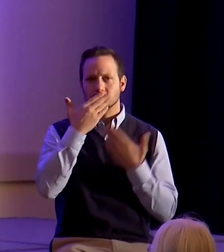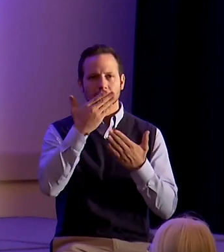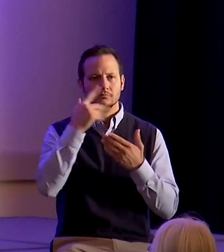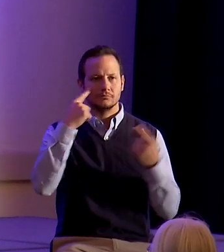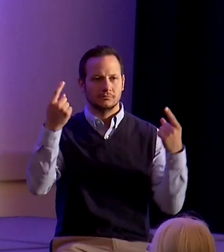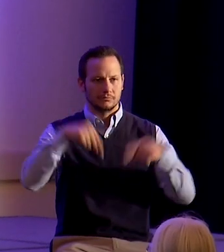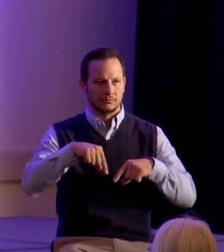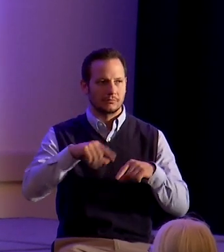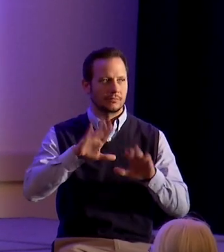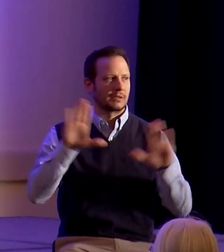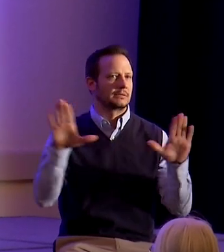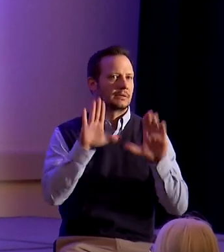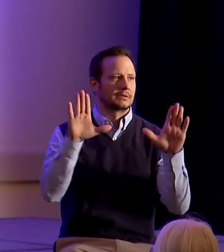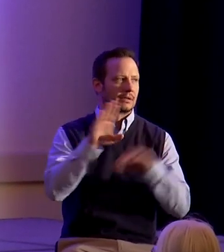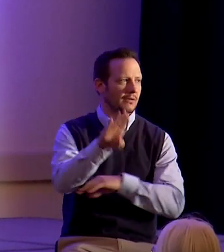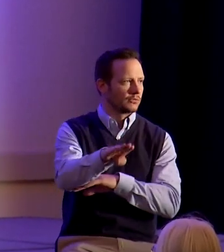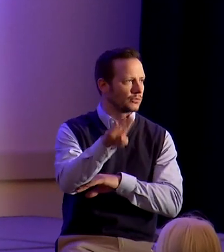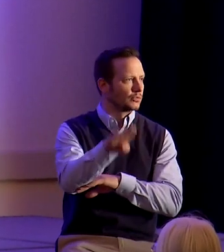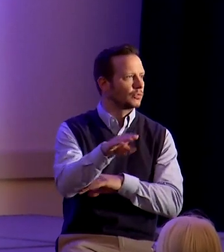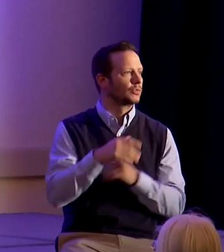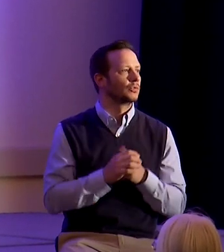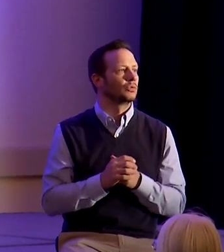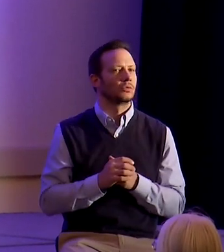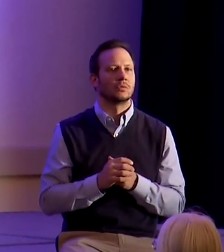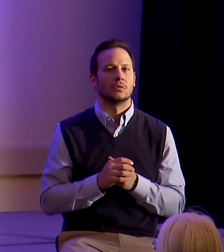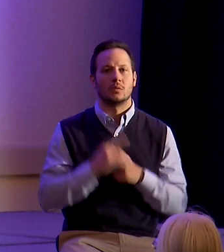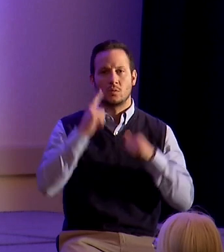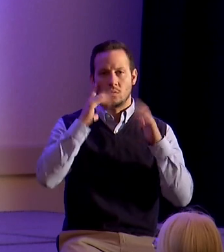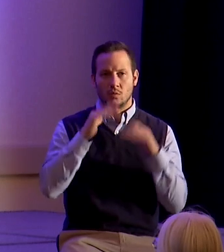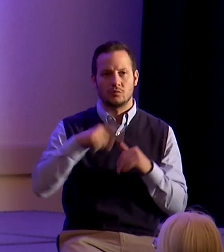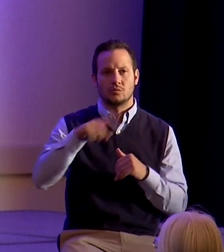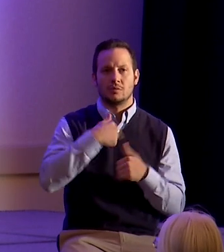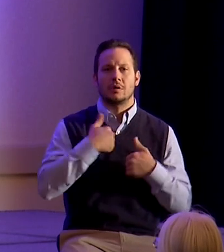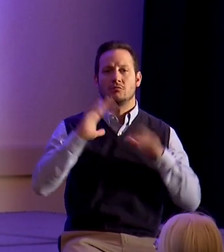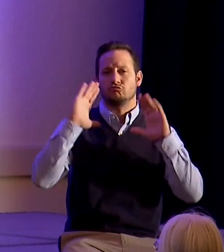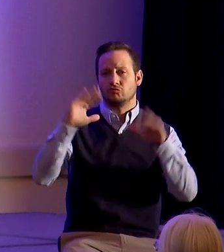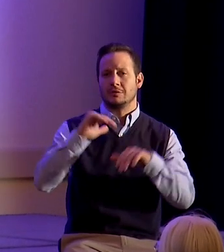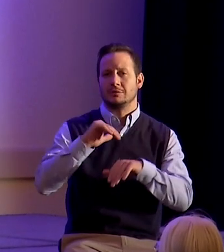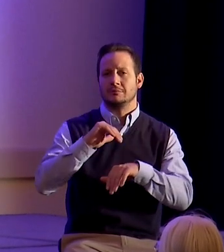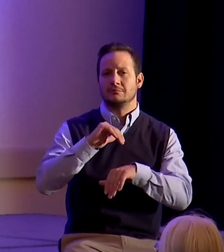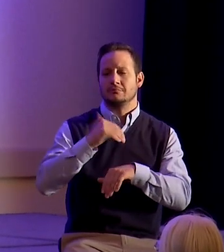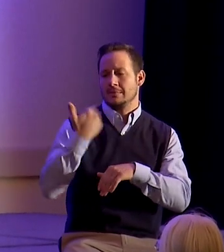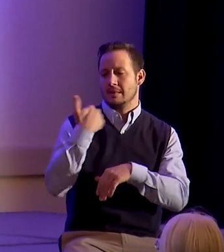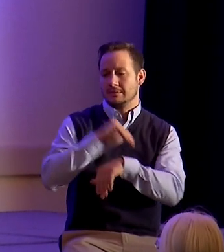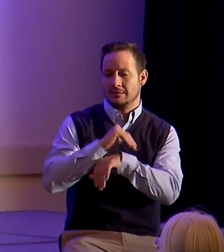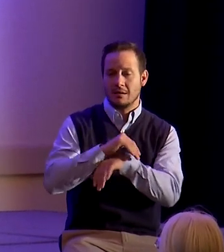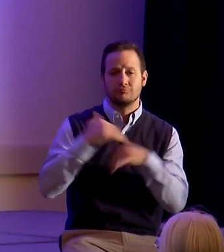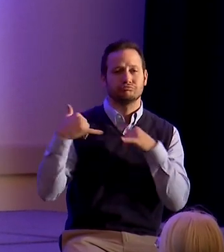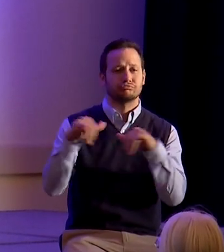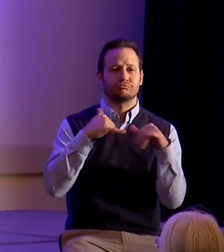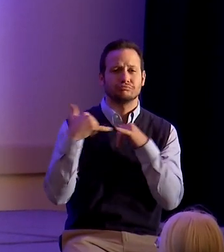here on Sunday afternoon, after everybody hopefully had a great time last night partying a little bit with friends.